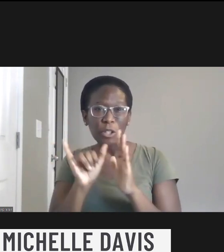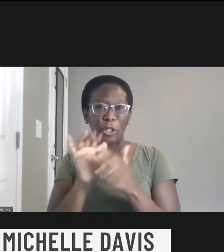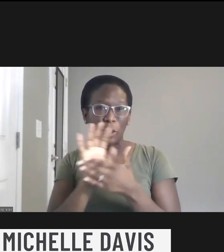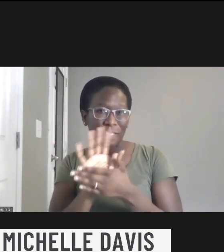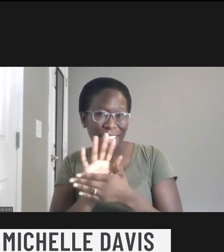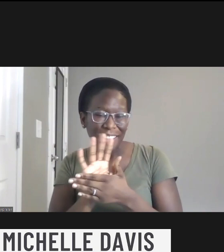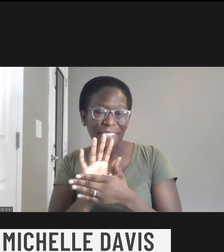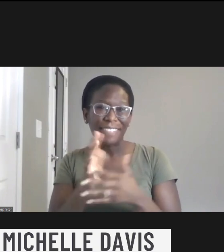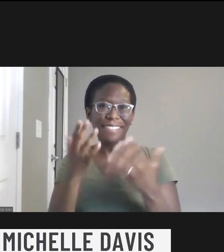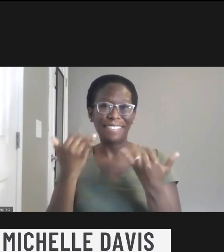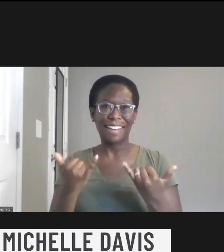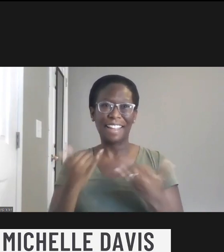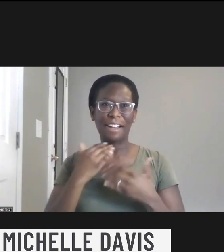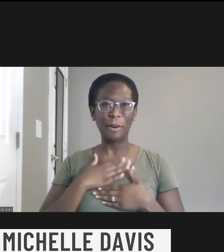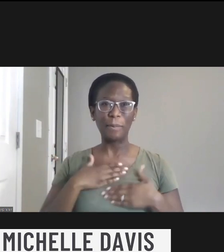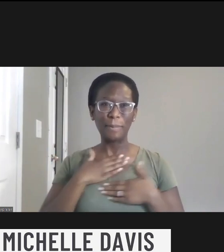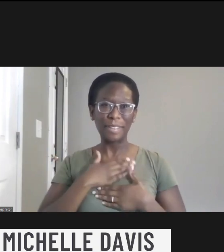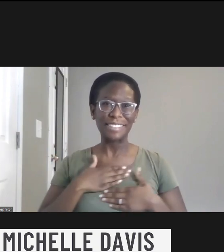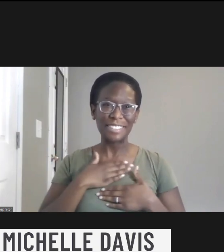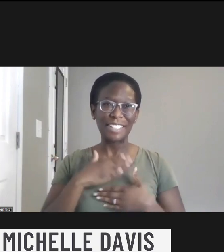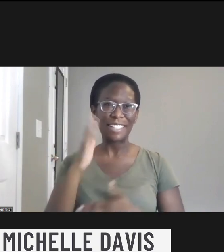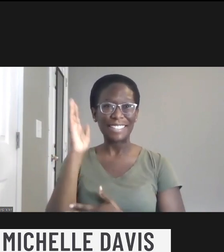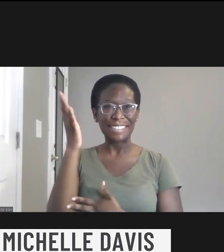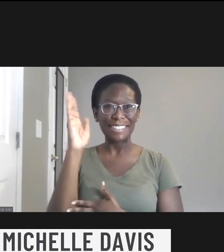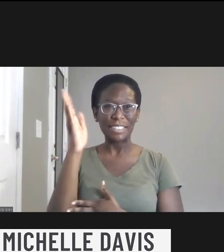my pleasure to present Karen.